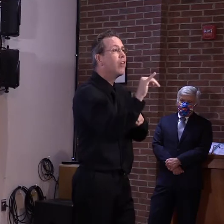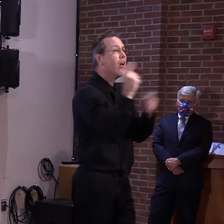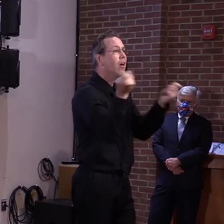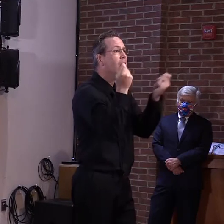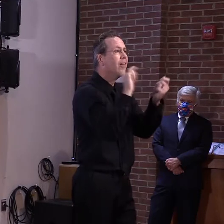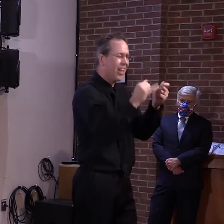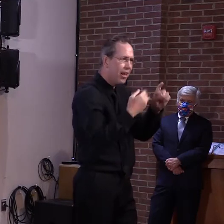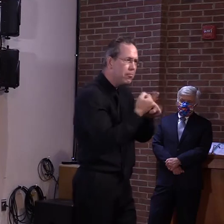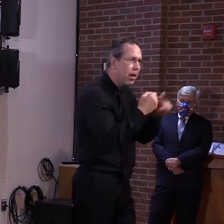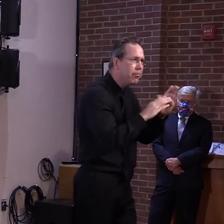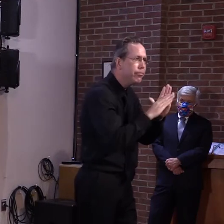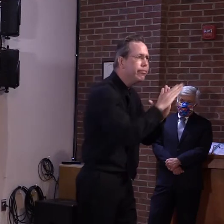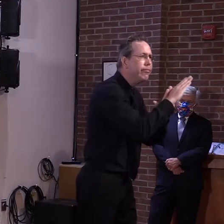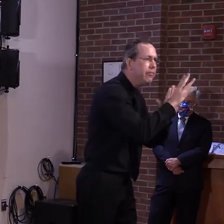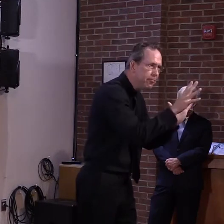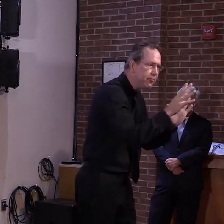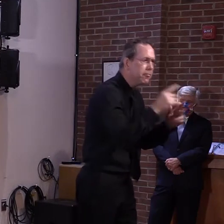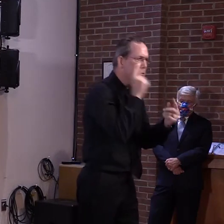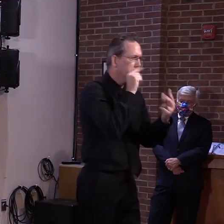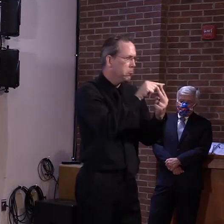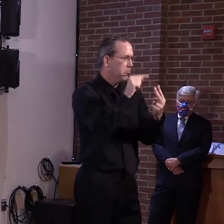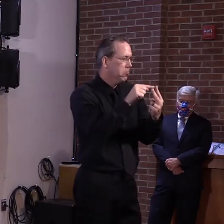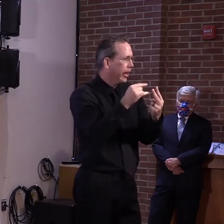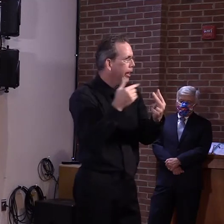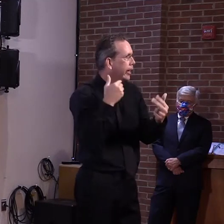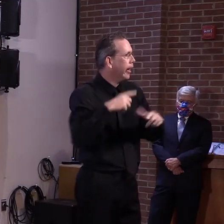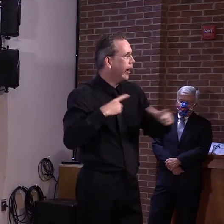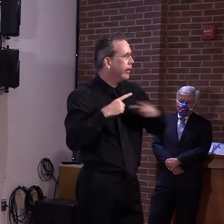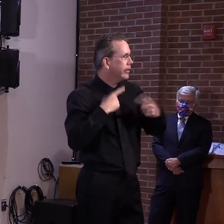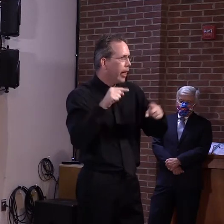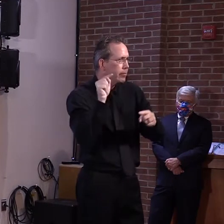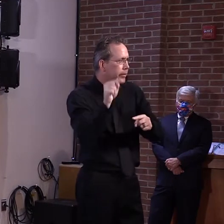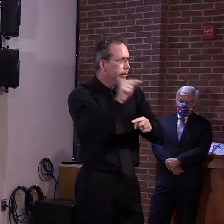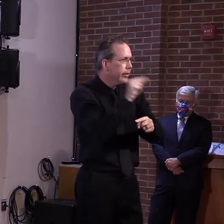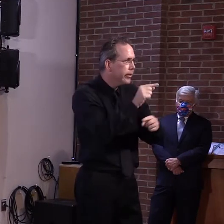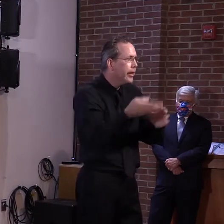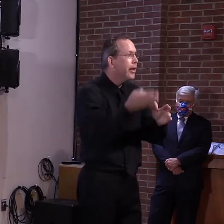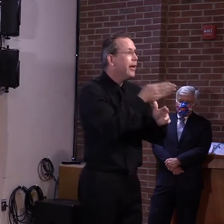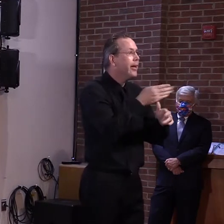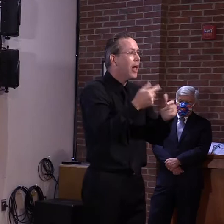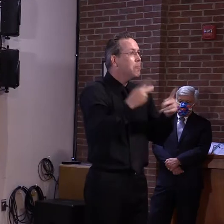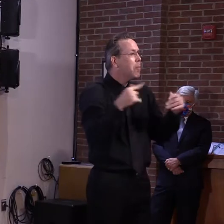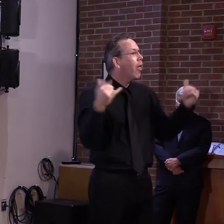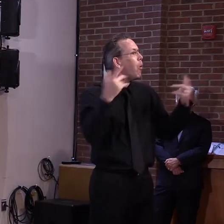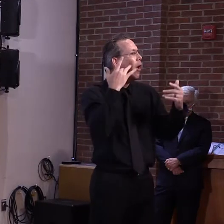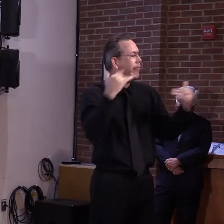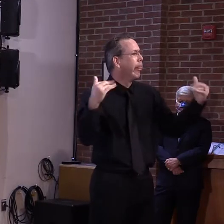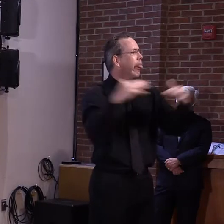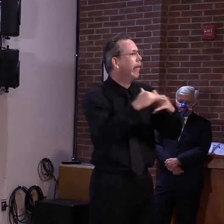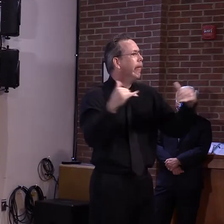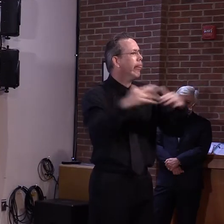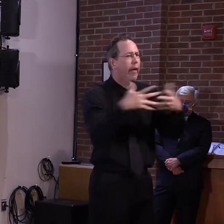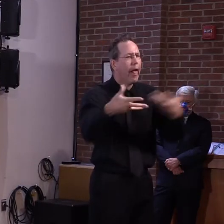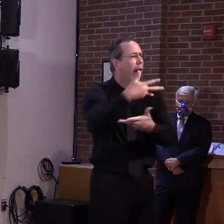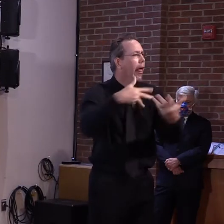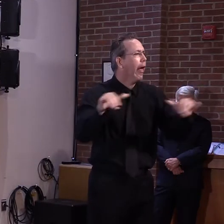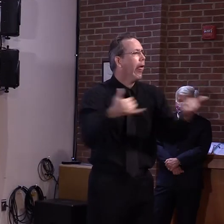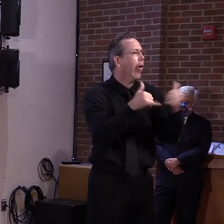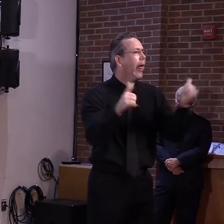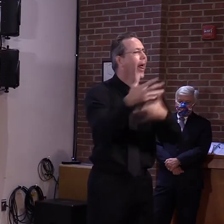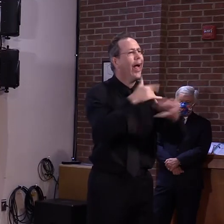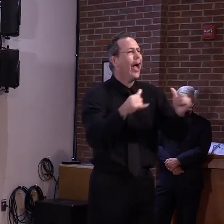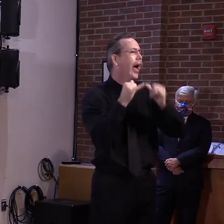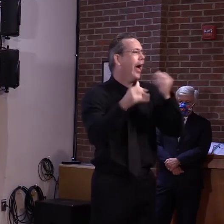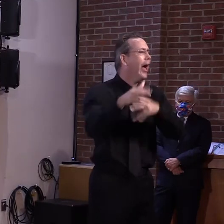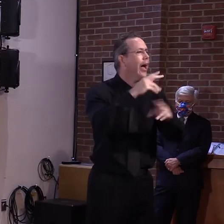cases to go up, but certainly, you know, the way that people behaved over those weekends, not following proper health guidance, certainly contributed to what the